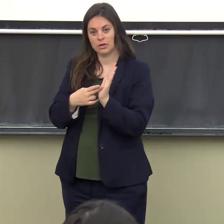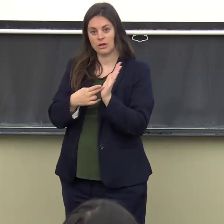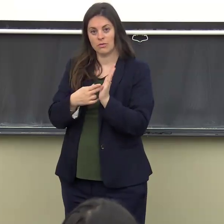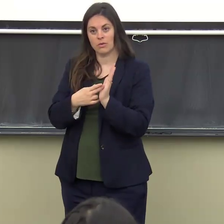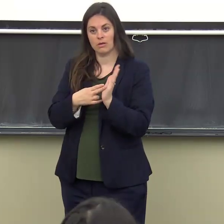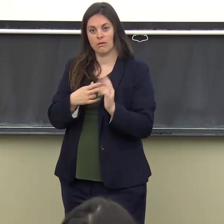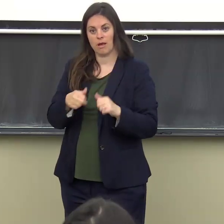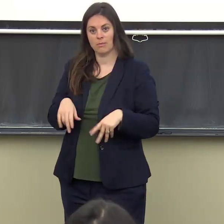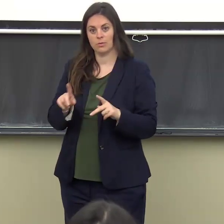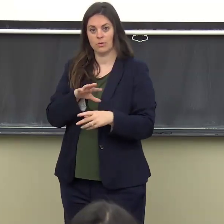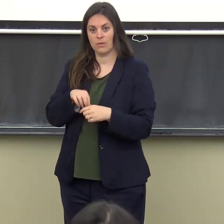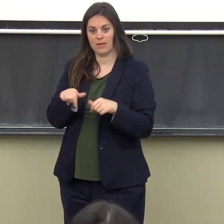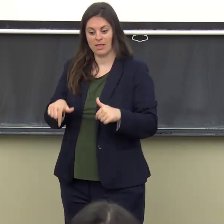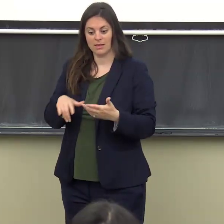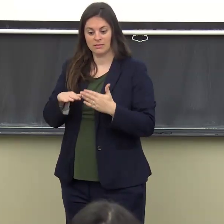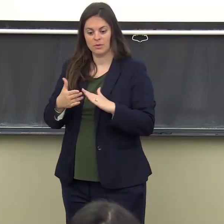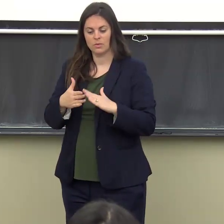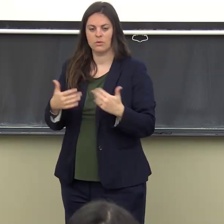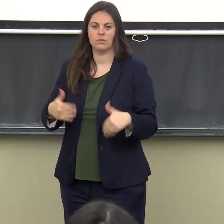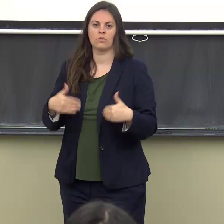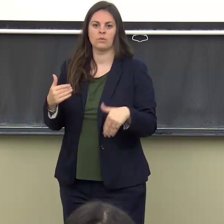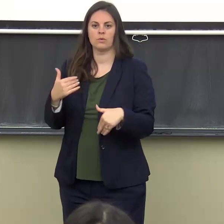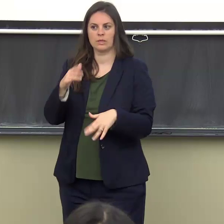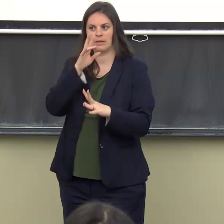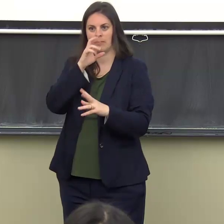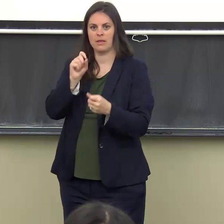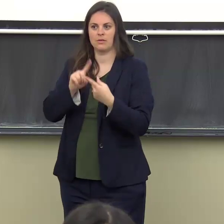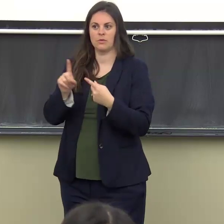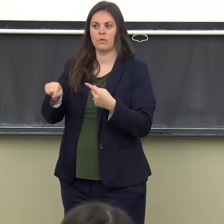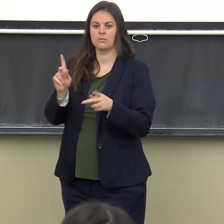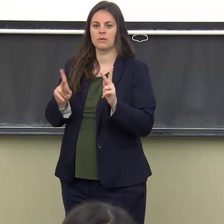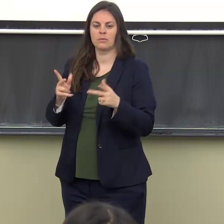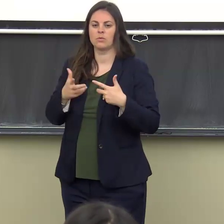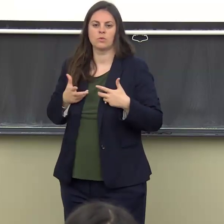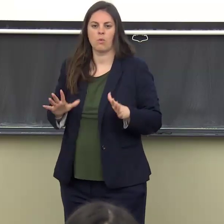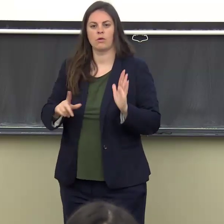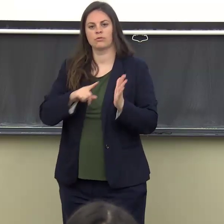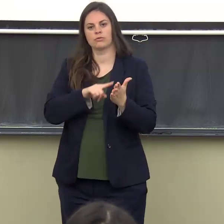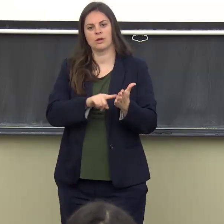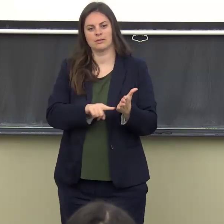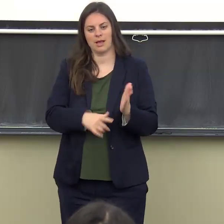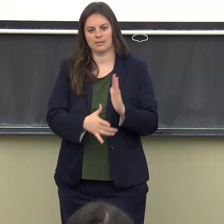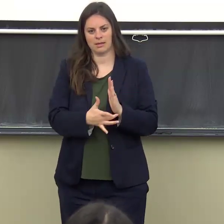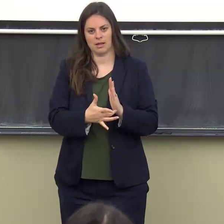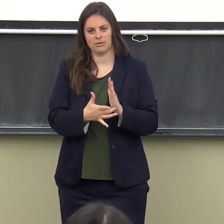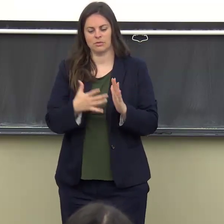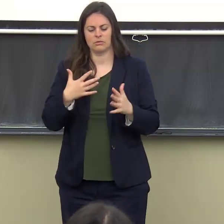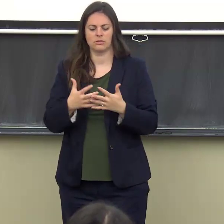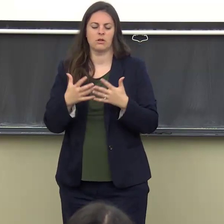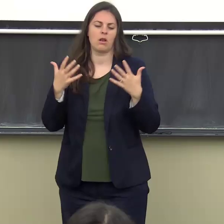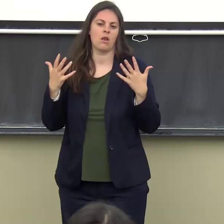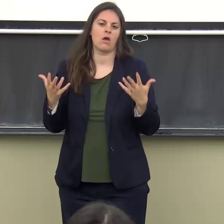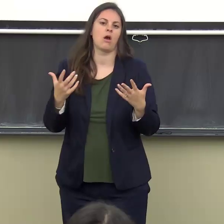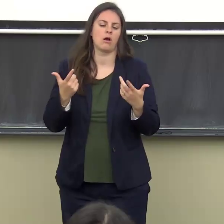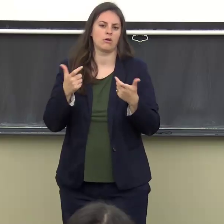community, is incredibly appealing to people who do not want to be critical of technology. And there is a large percentage of the